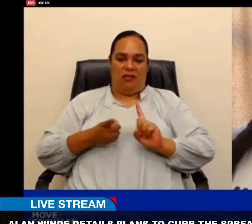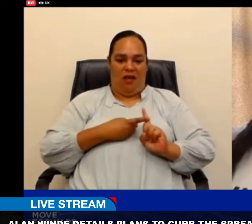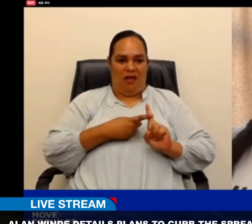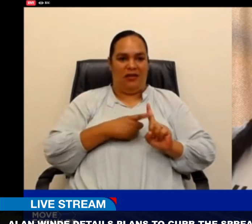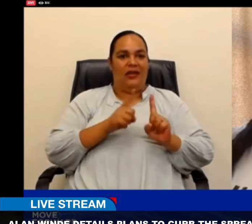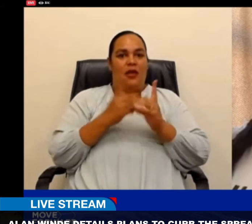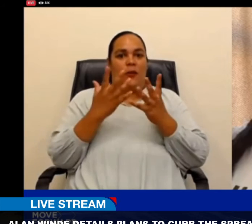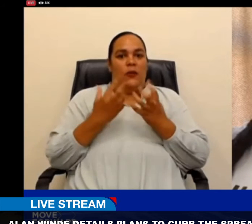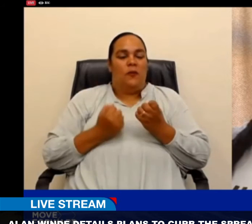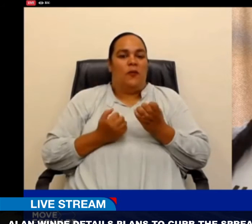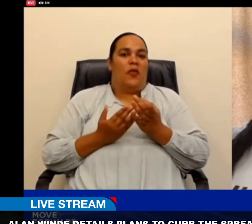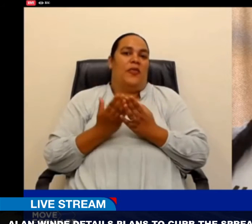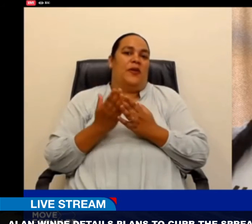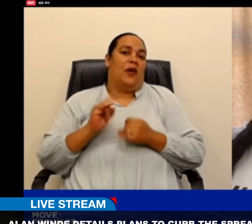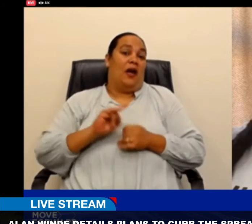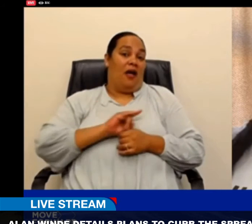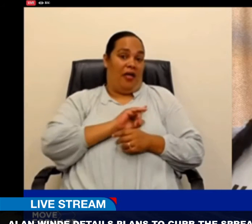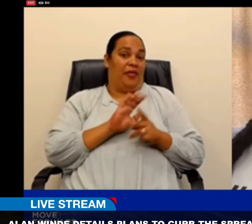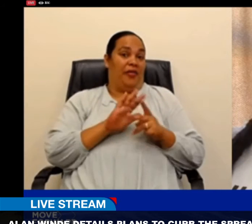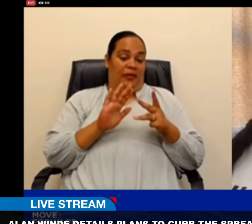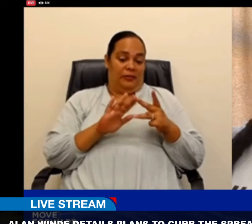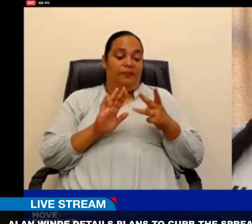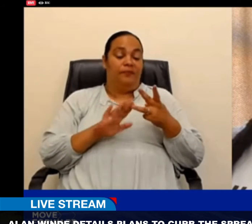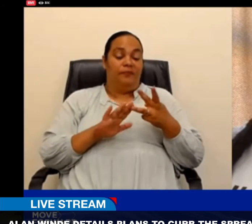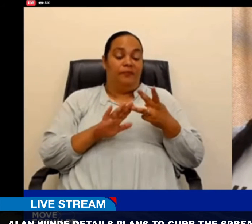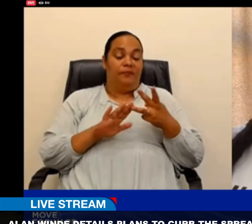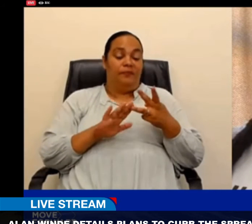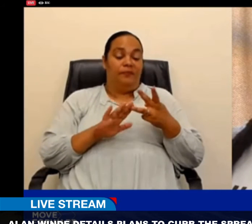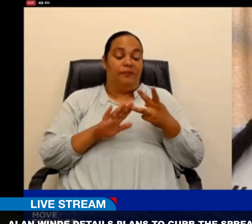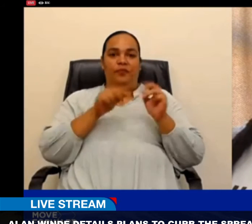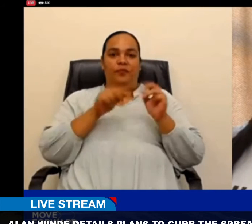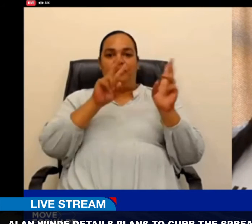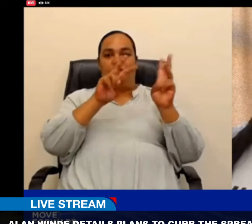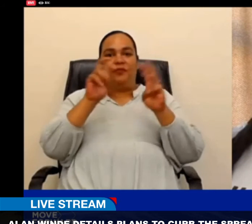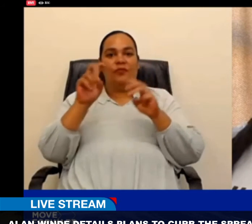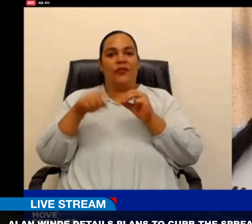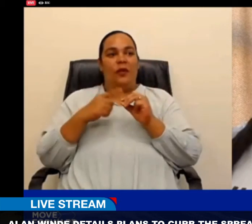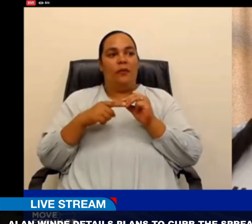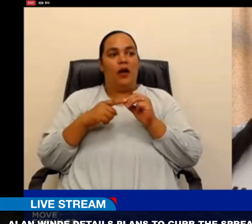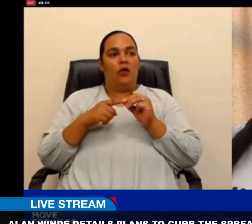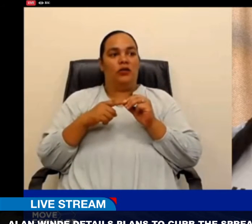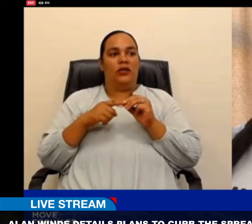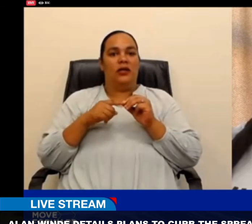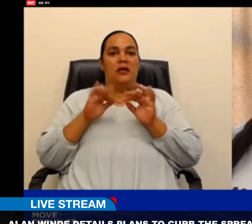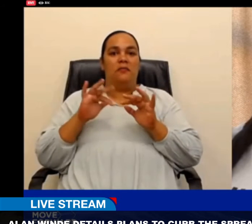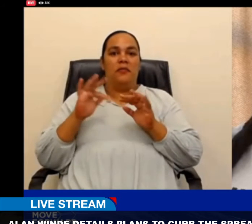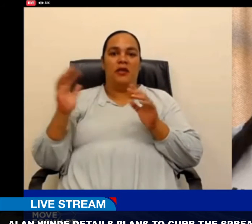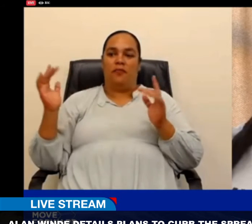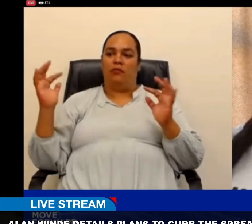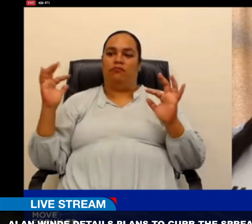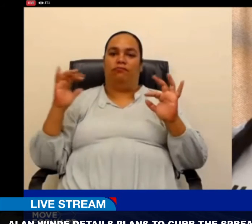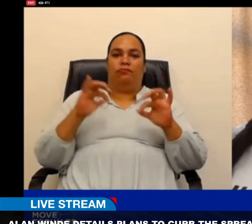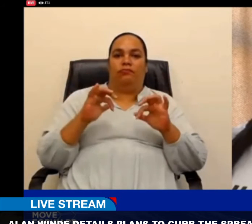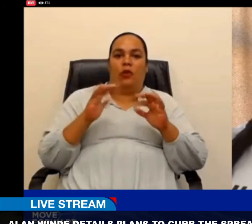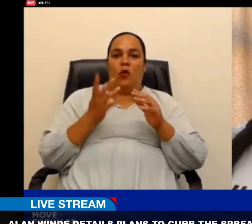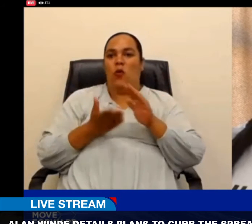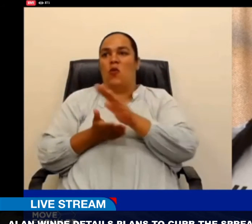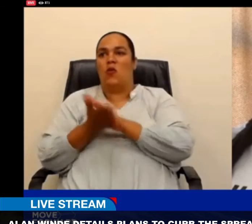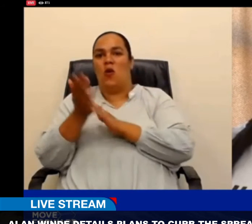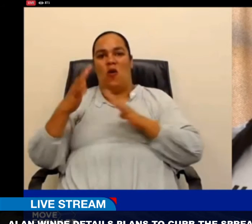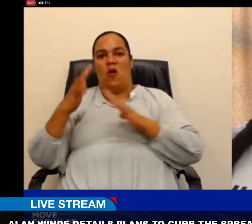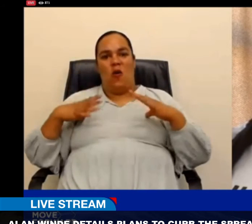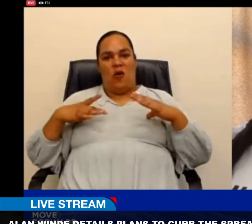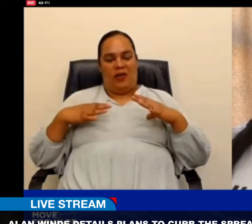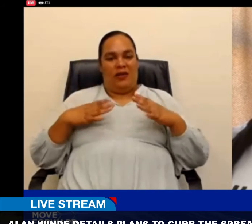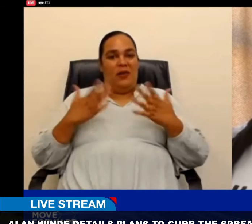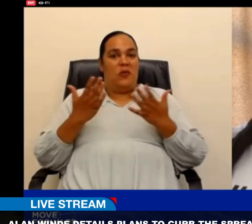health. We are talking about the issue of the influx of the people coming or even going, where even some